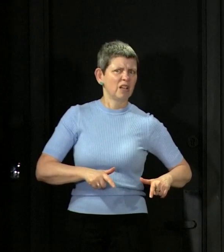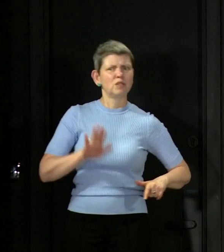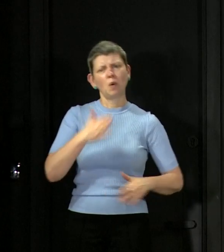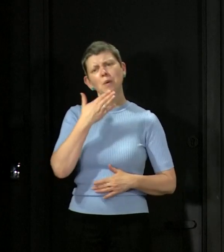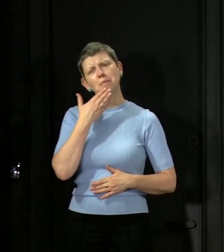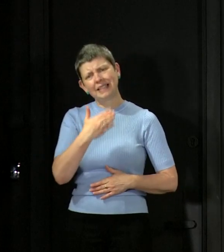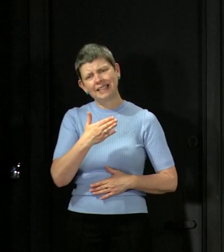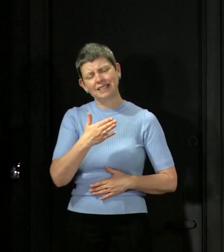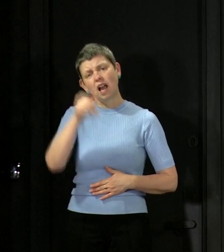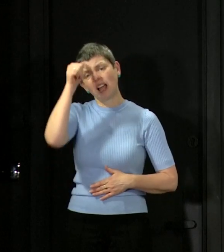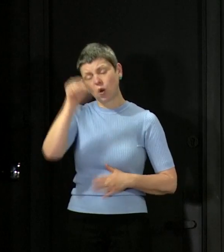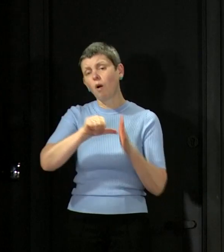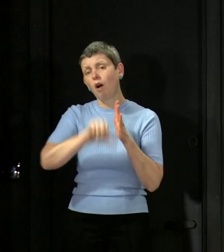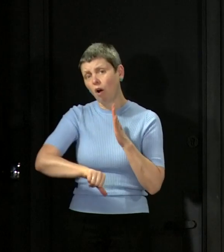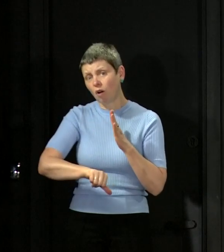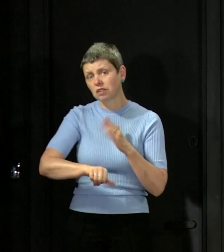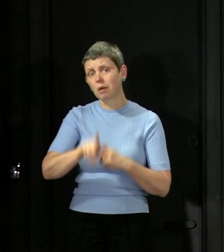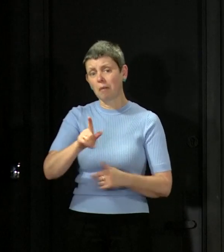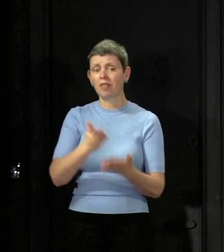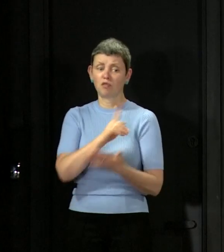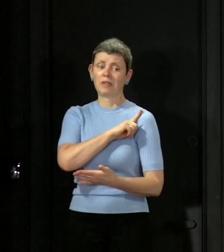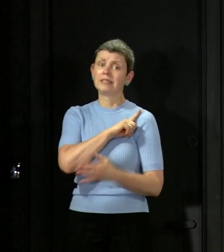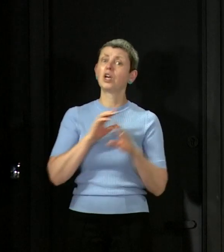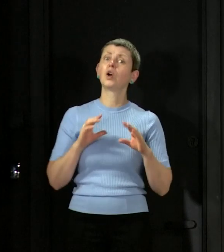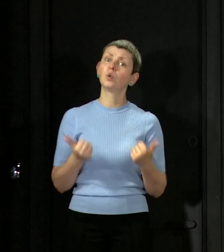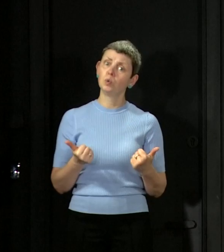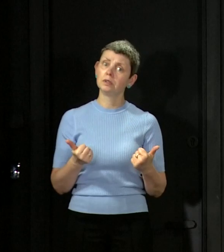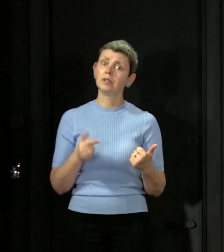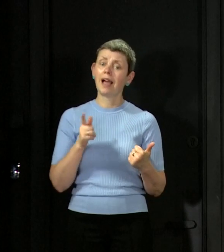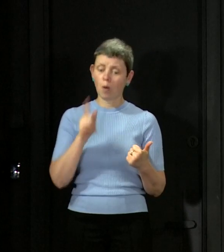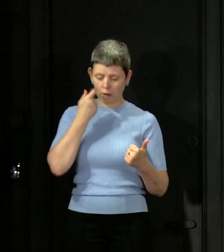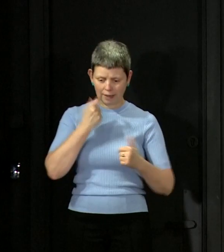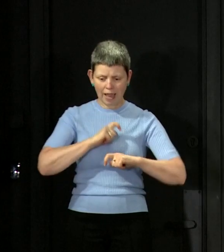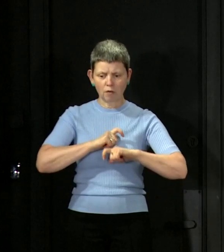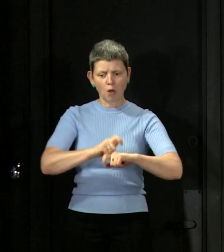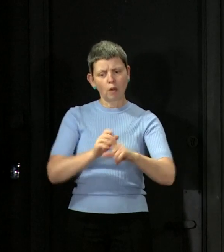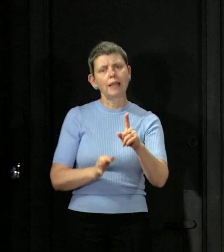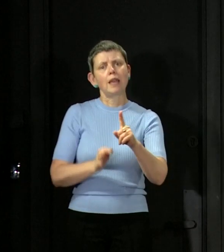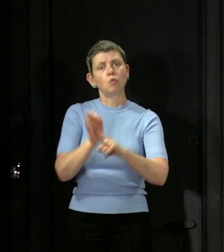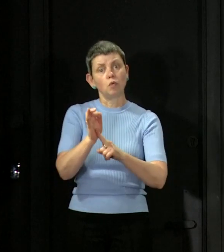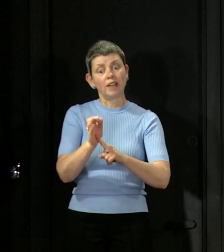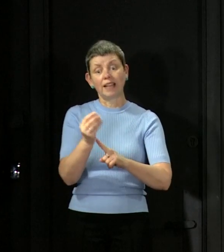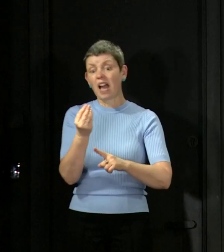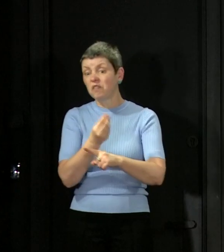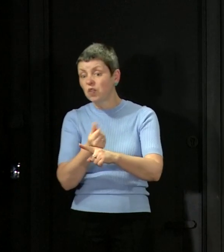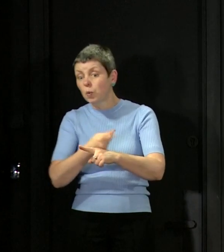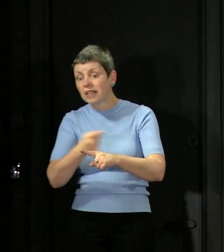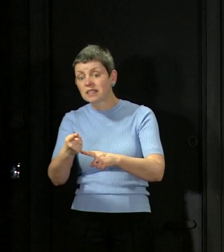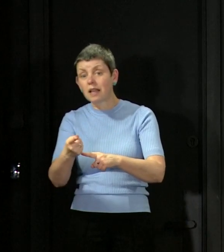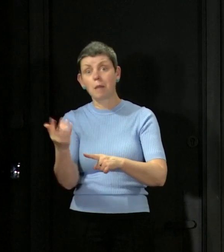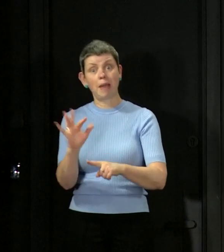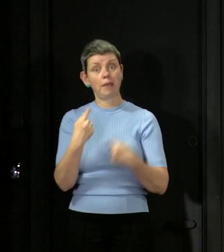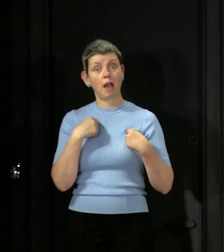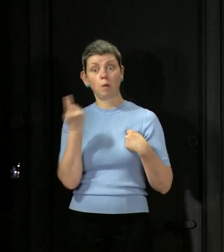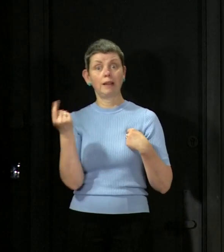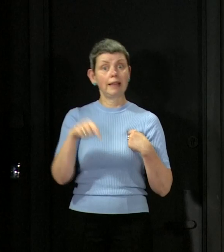right things, difficult though they are, for the right reasons. And we will keep moving forward and we will keep making progress. And in a few weeks, we might be standing here talking